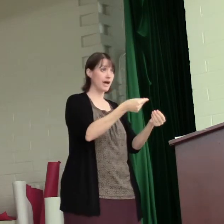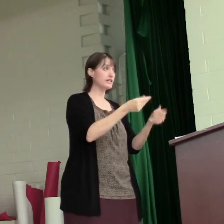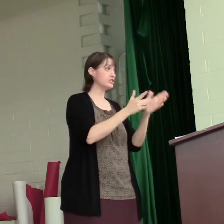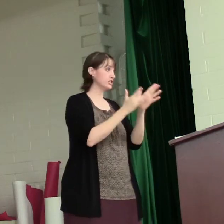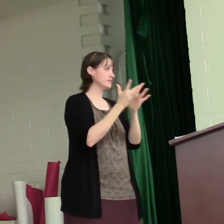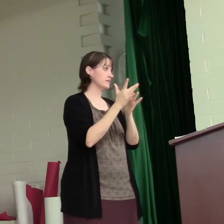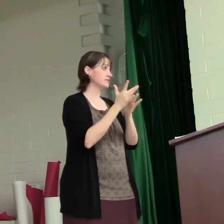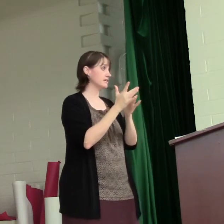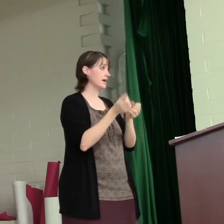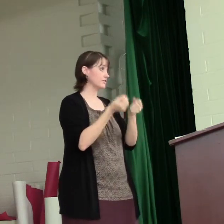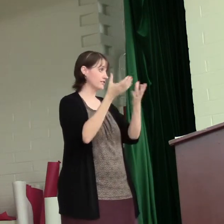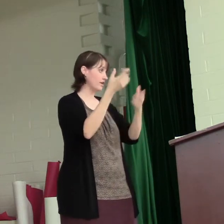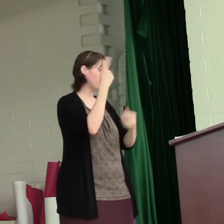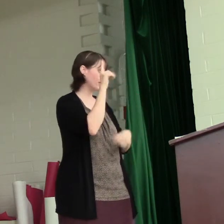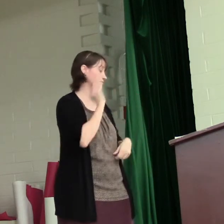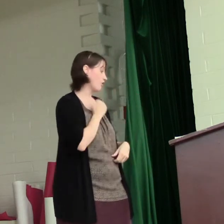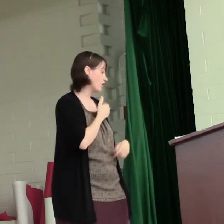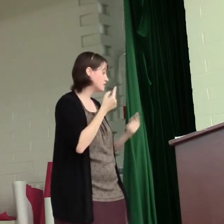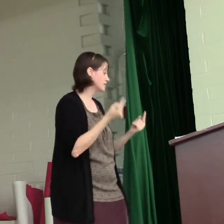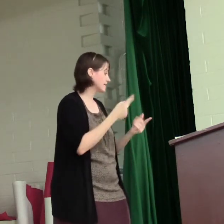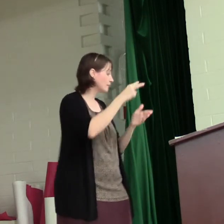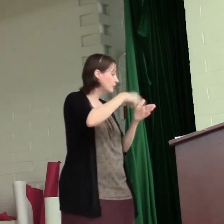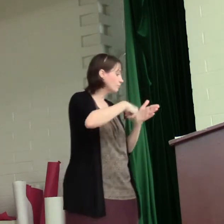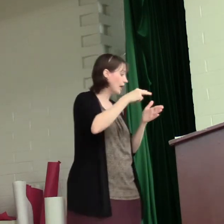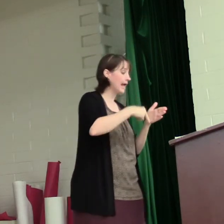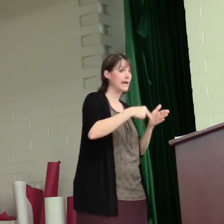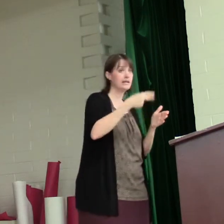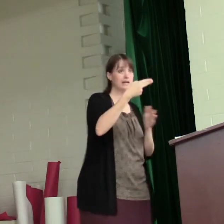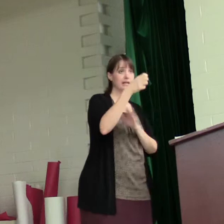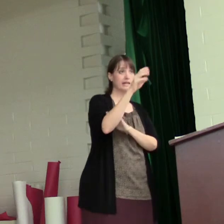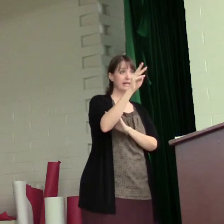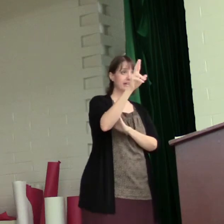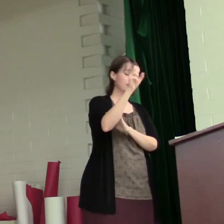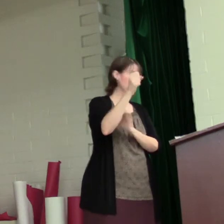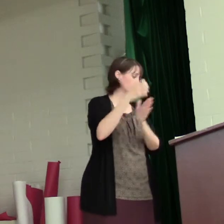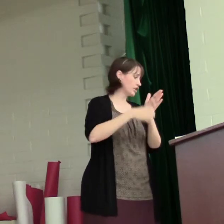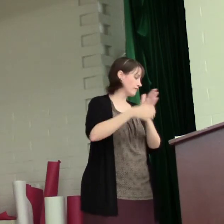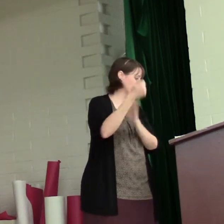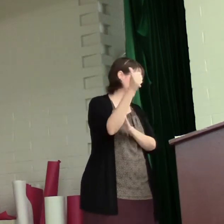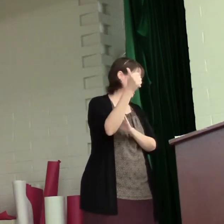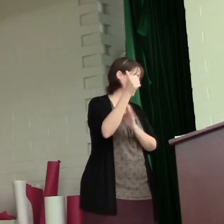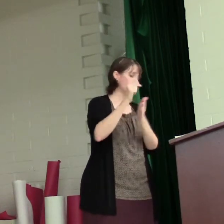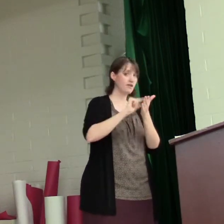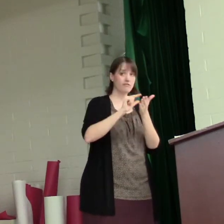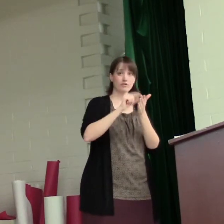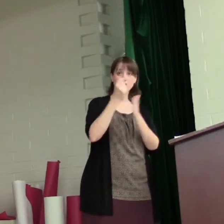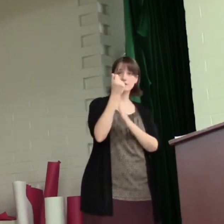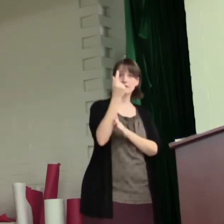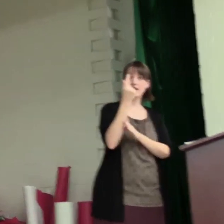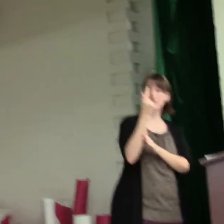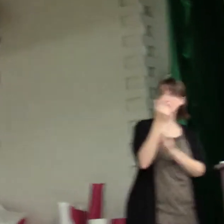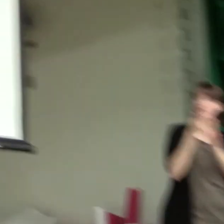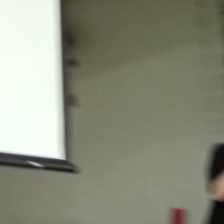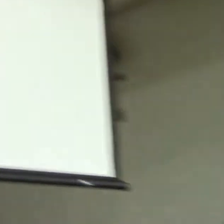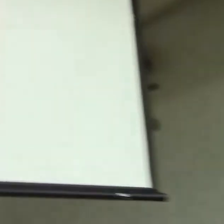provided Jesus as a sacrifice for our sin. And we read in Hebrews chapter 10, verses 11 through